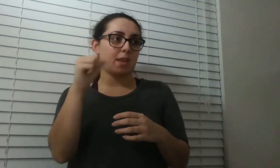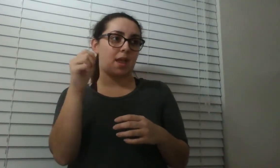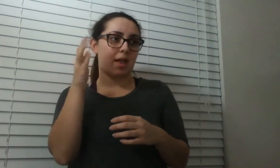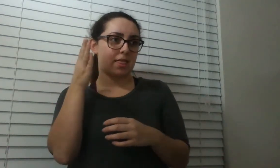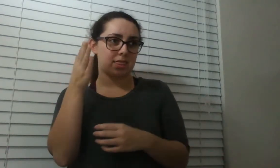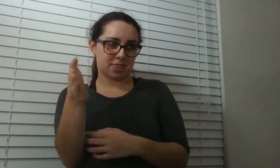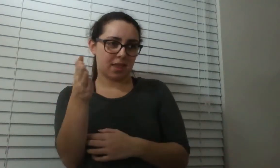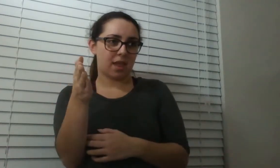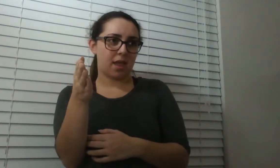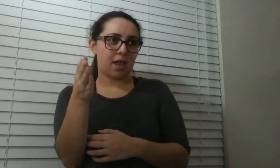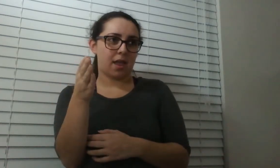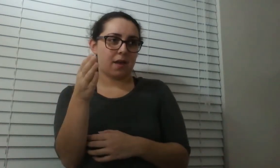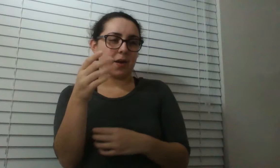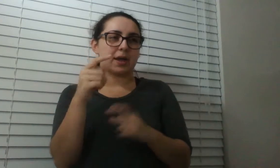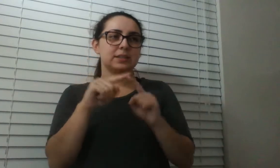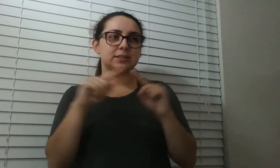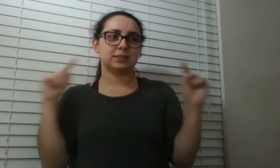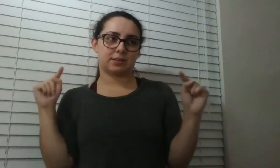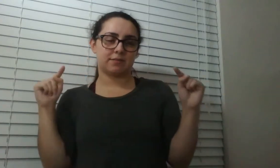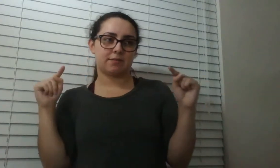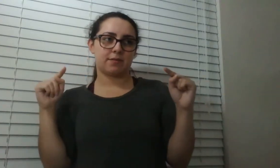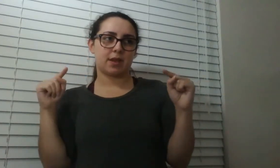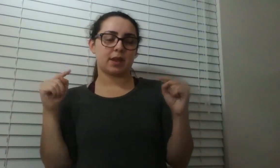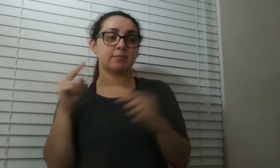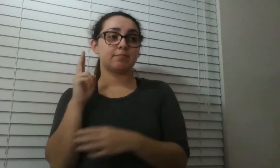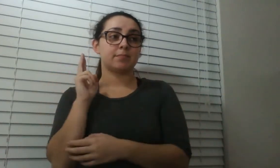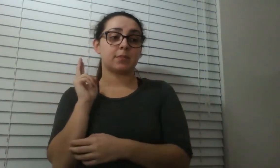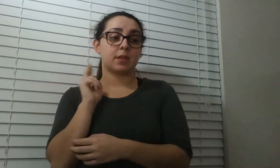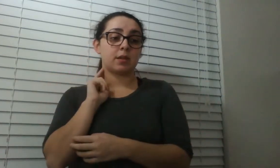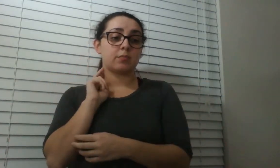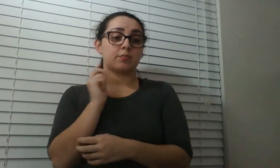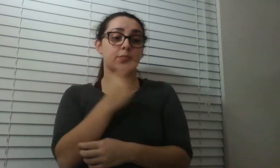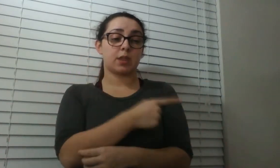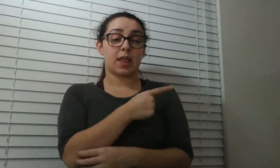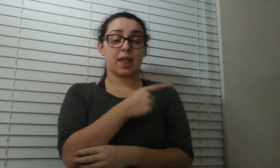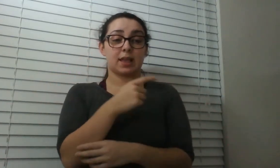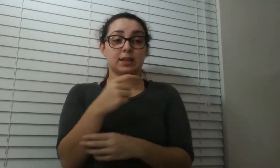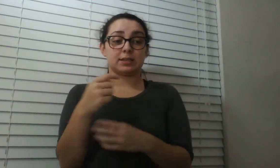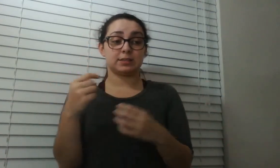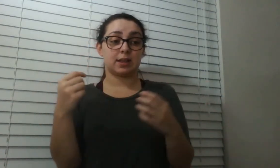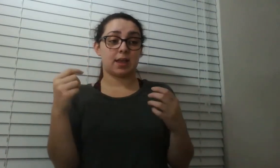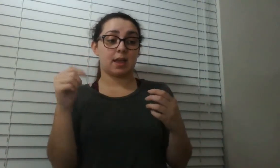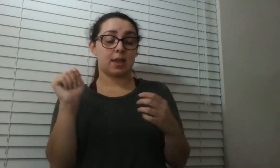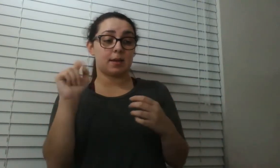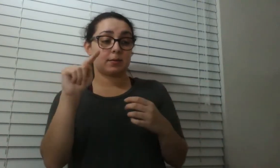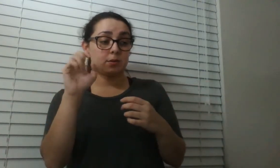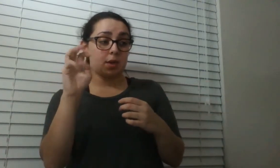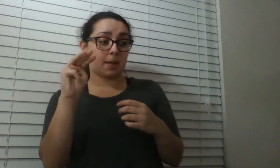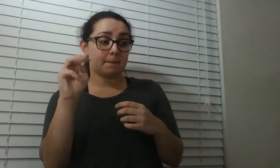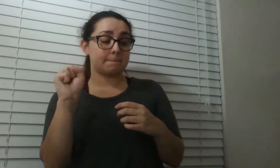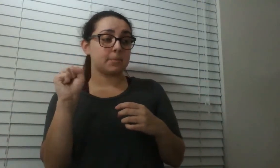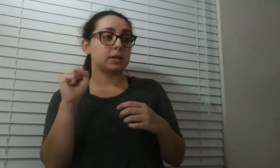something about the history. It's the fact that, Robert's Adams really were in that place. They really were there with that person.